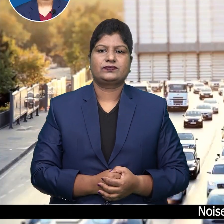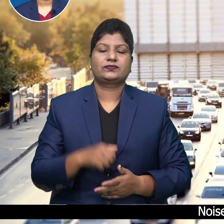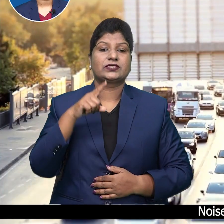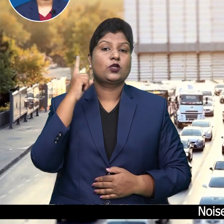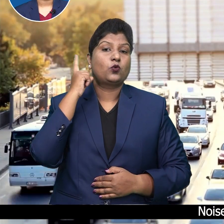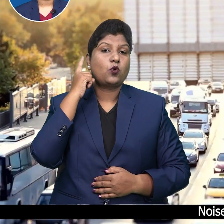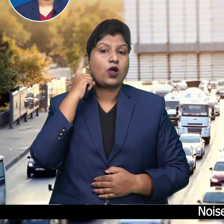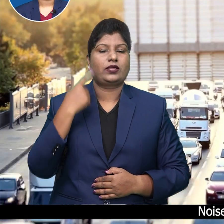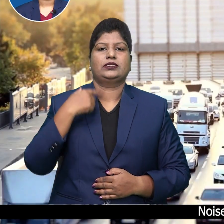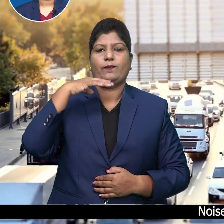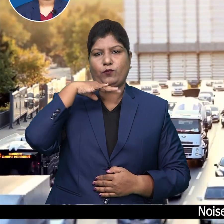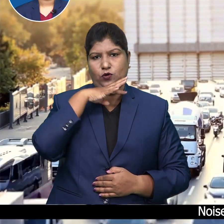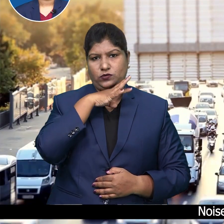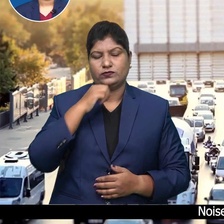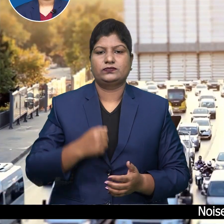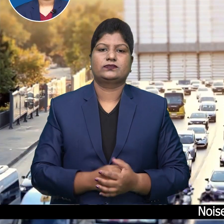Noise pollution.